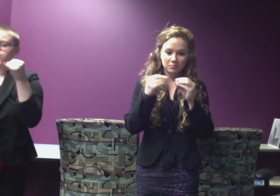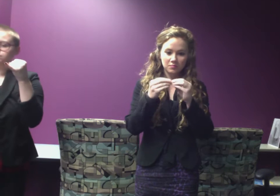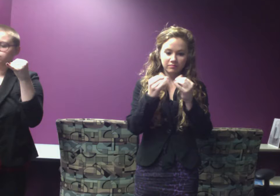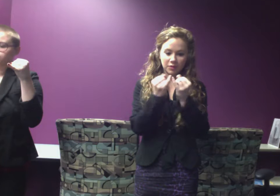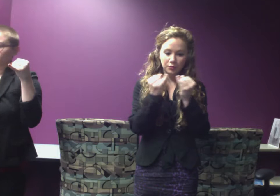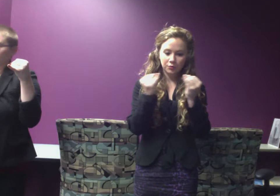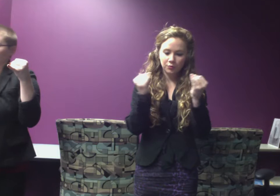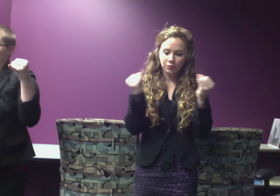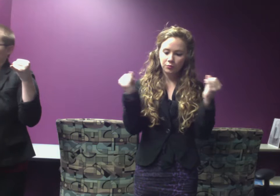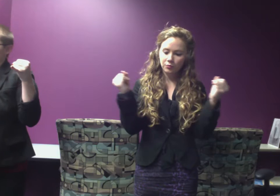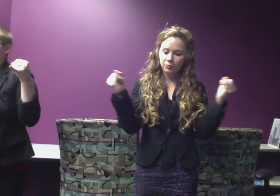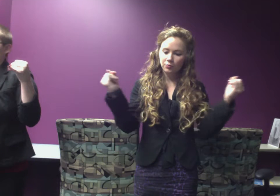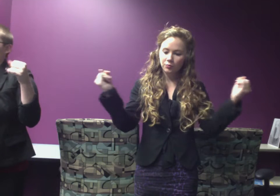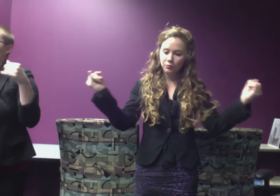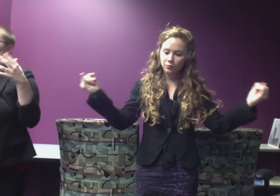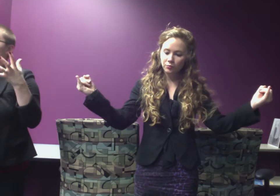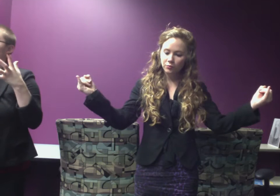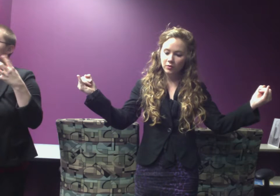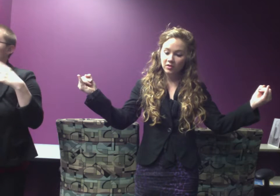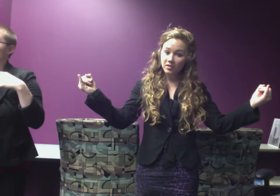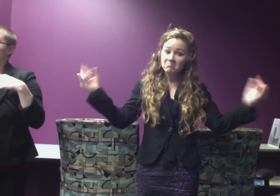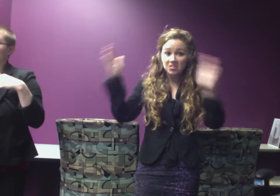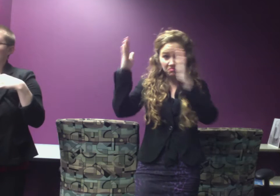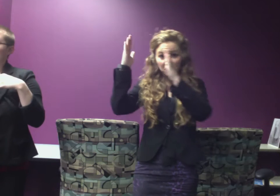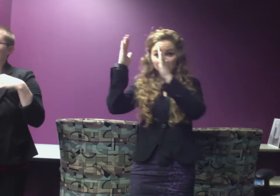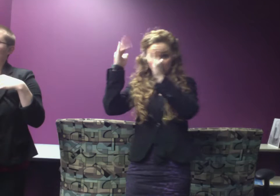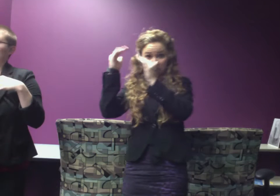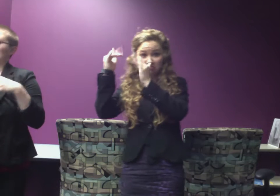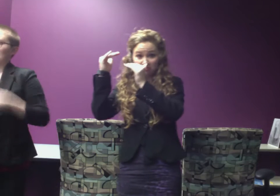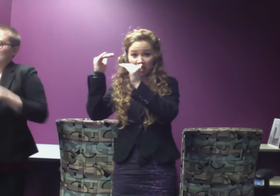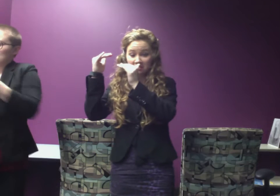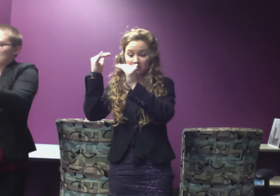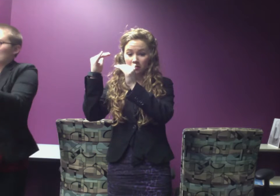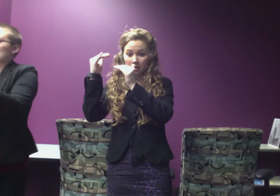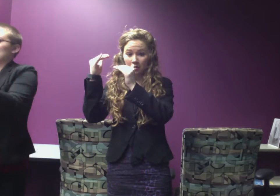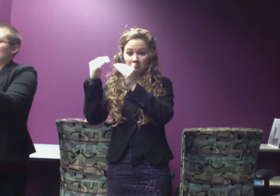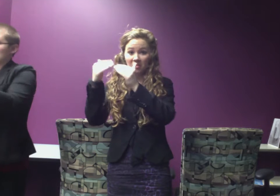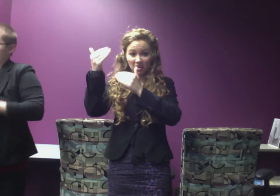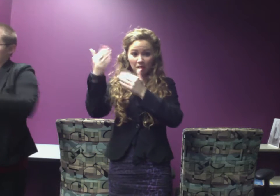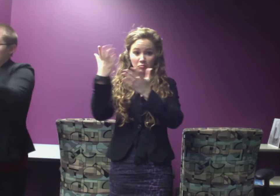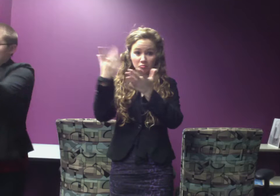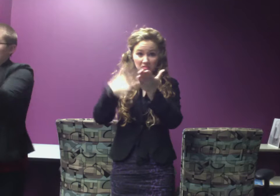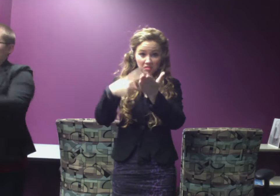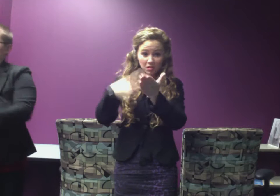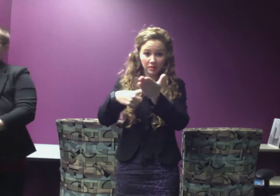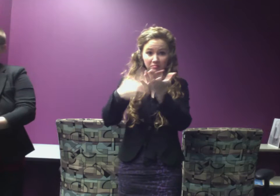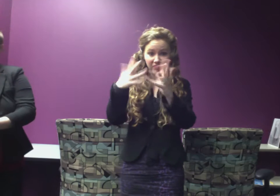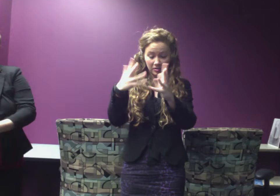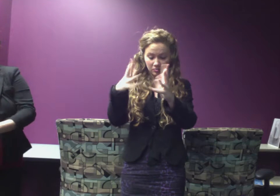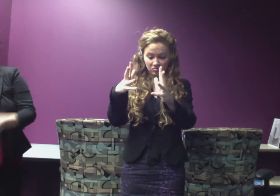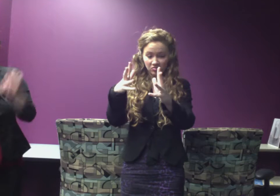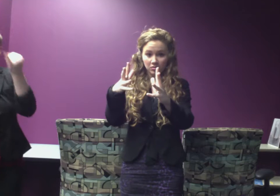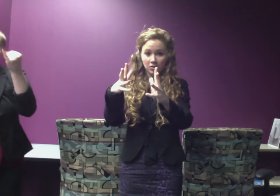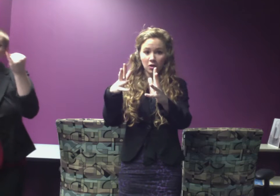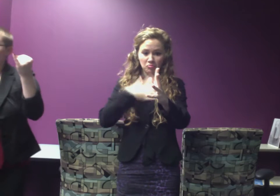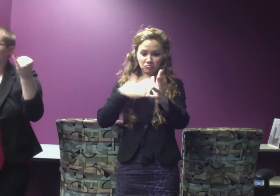be able to put it on the number line where it belongs. Now, first of all, you might be asking yourself, what is a number line? A